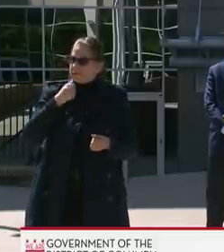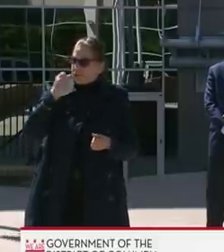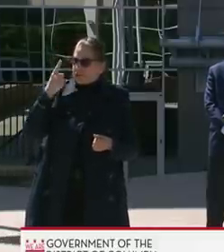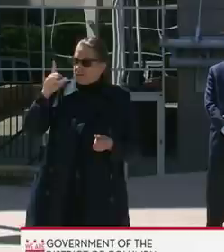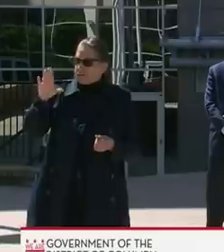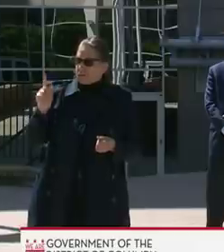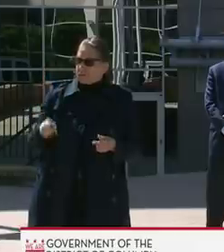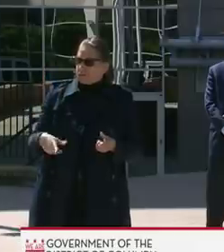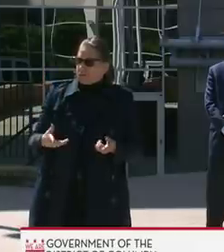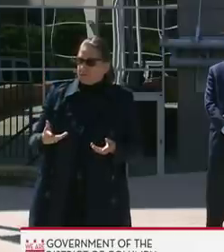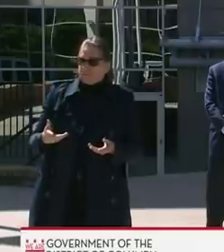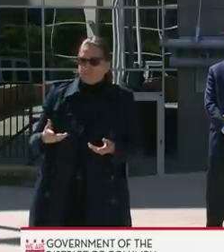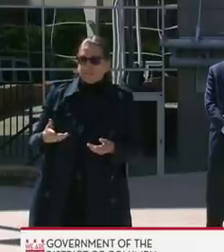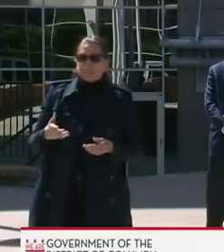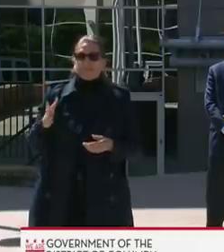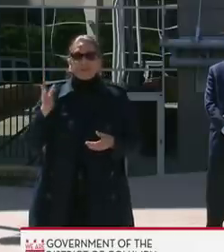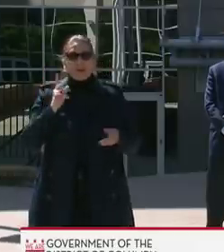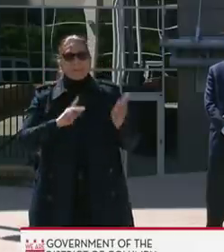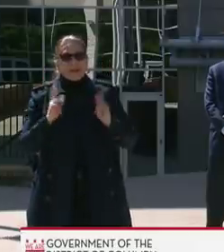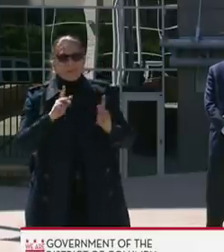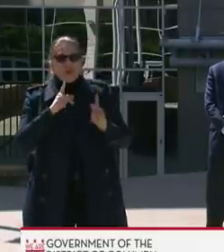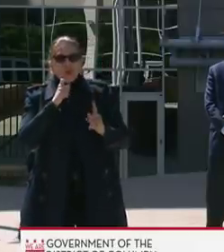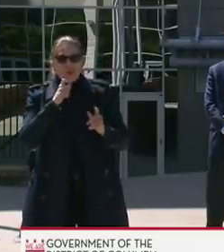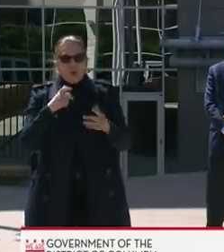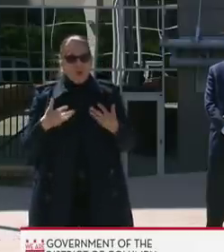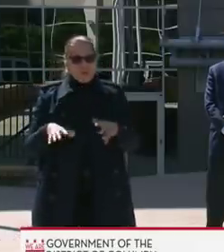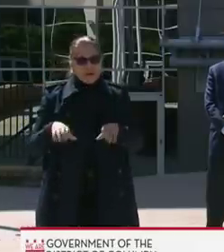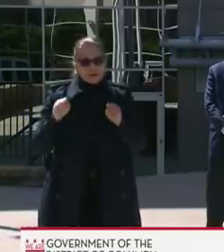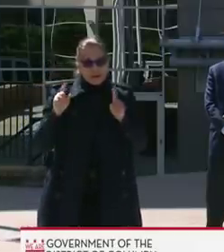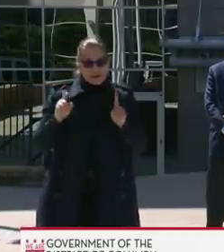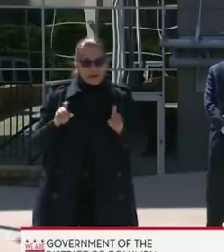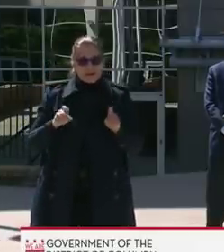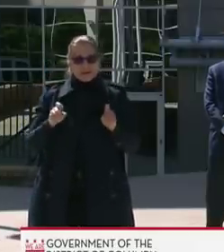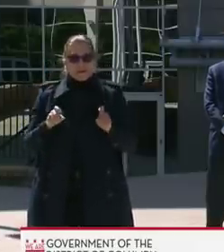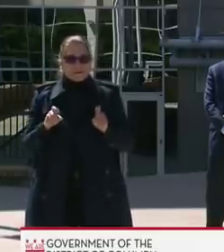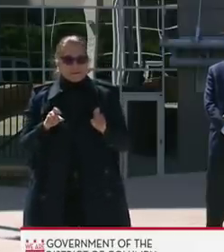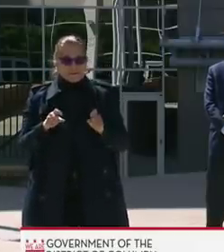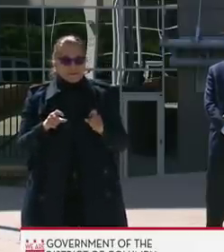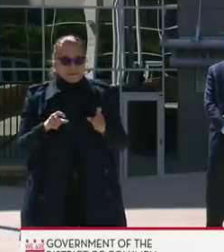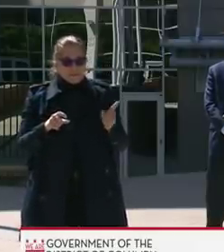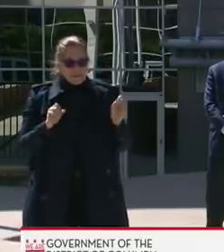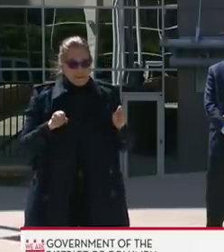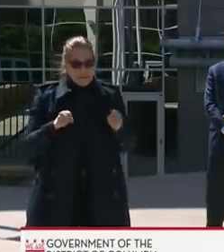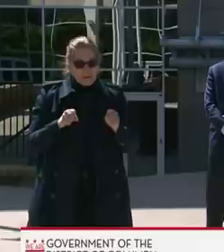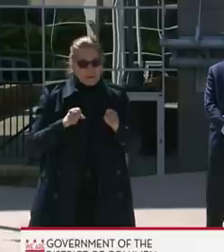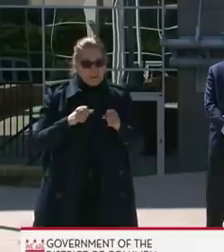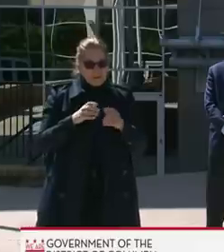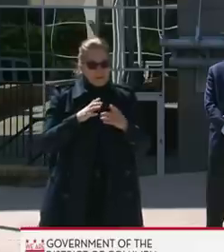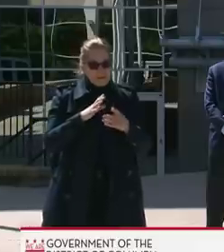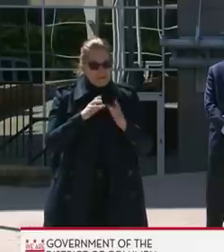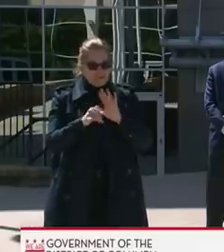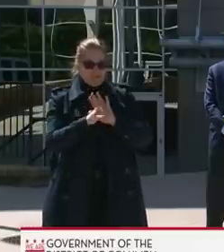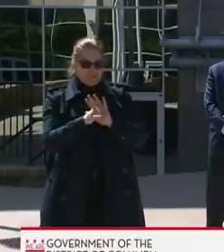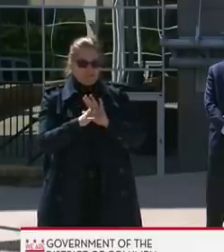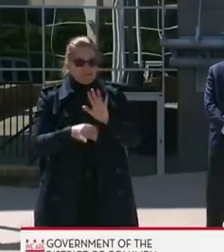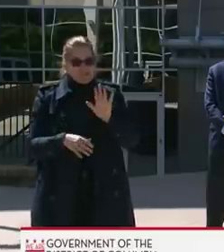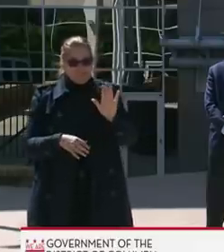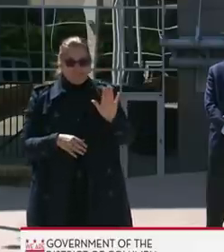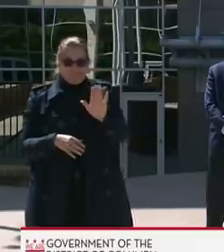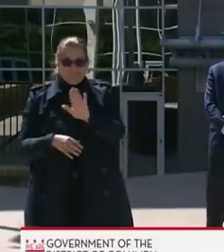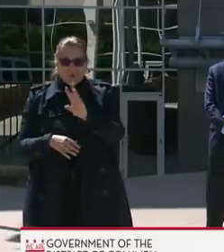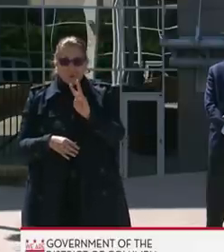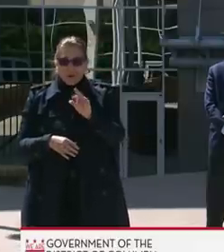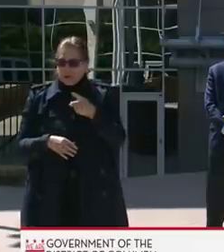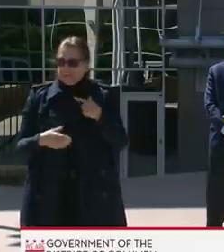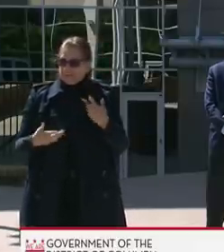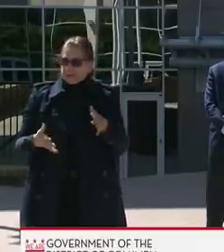Among the people who've been tested, can you break that population down by ward and by race? We have. Has that been released? By